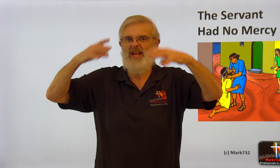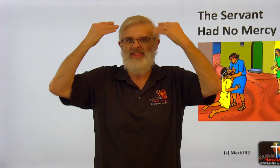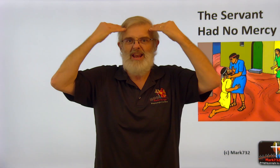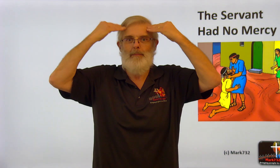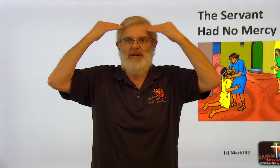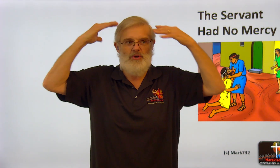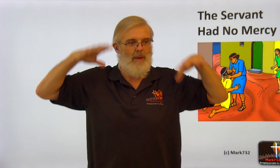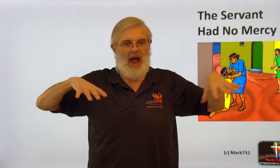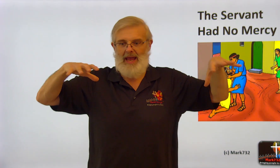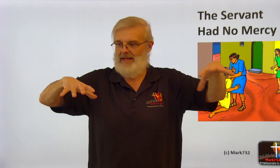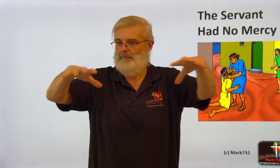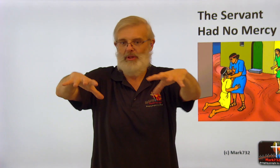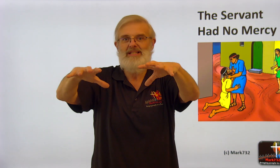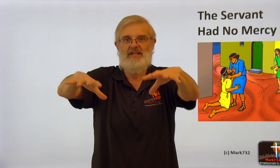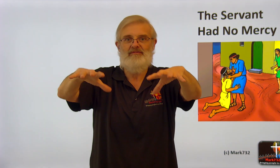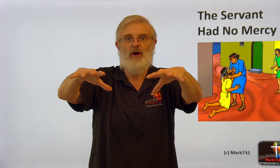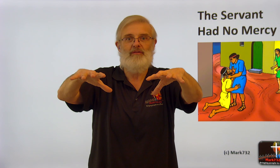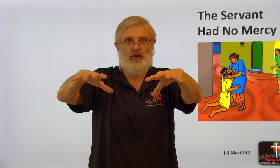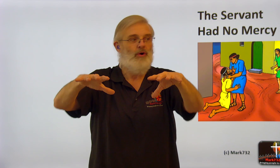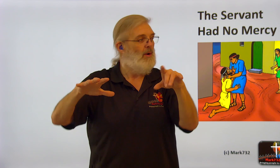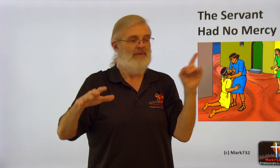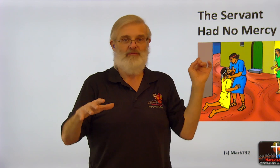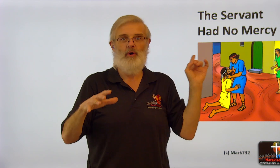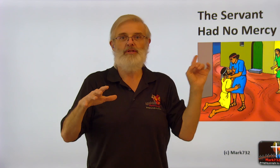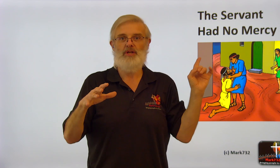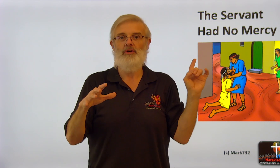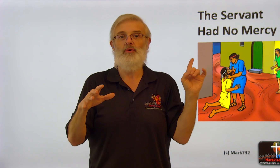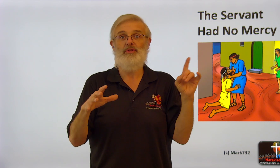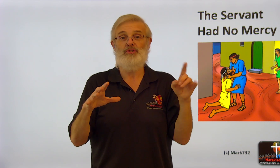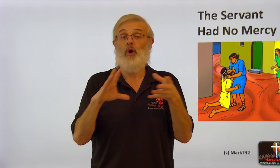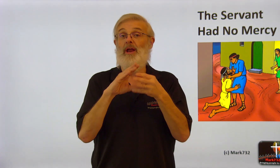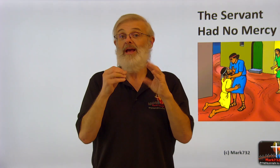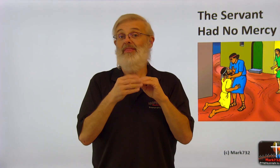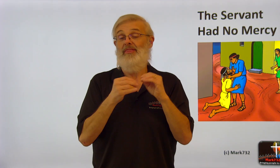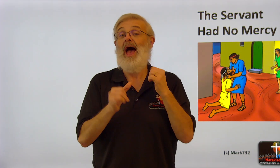up in your mind and place it in front of you before you start doing the story. That